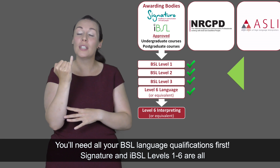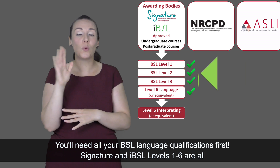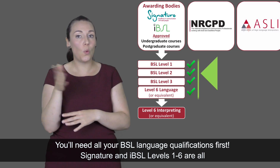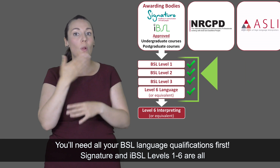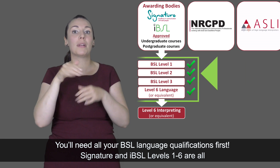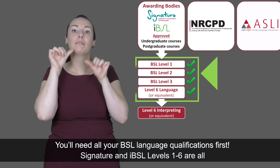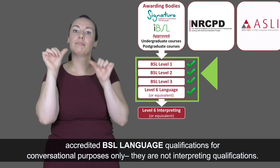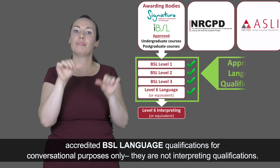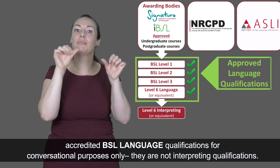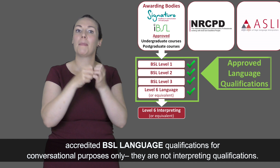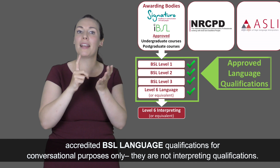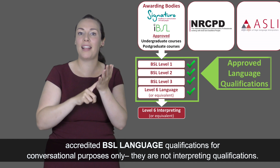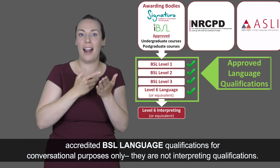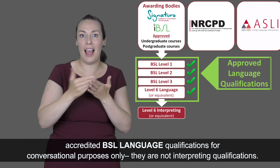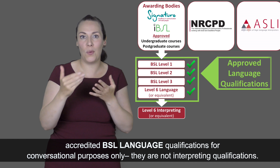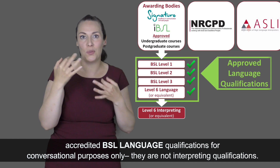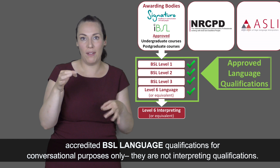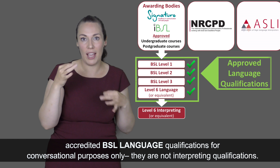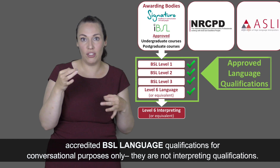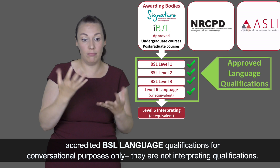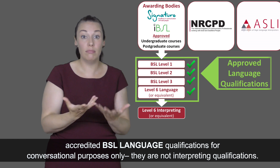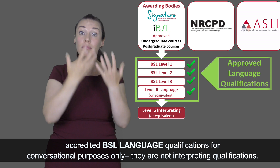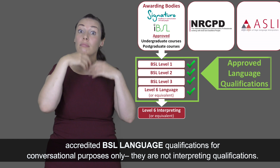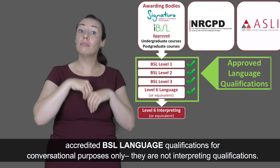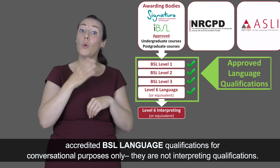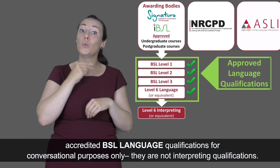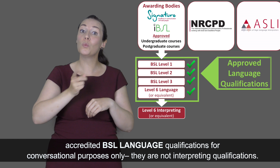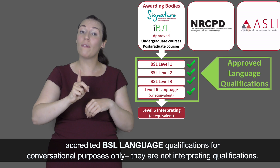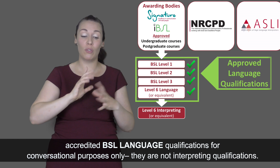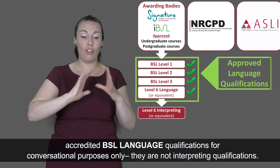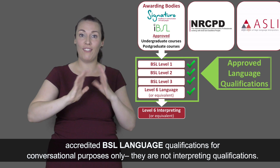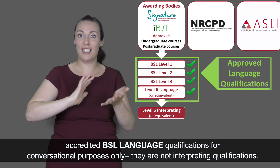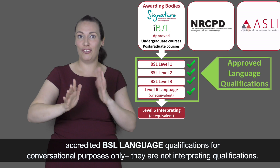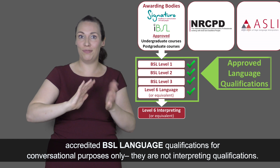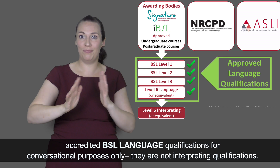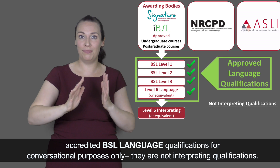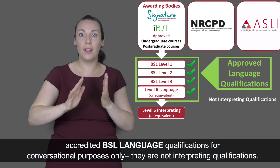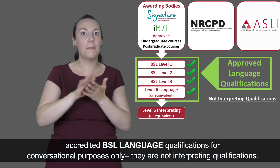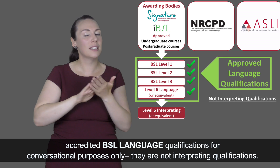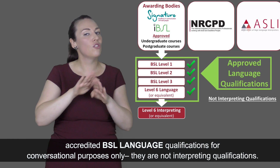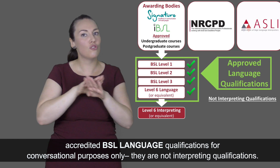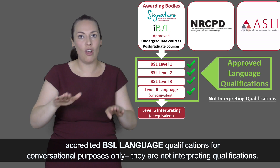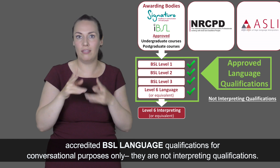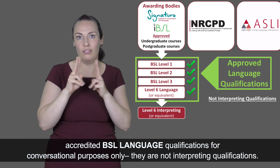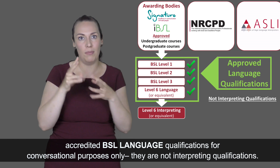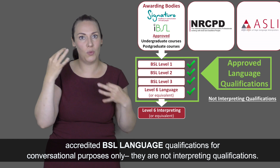are all accredited BSL language qualifications for conversational purposes only. They are not